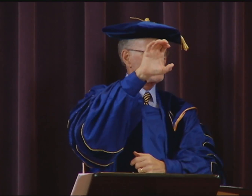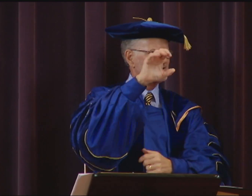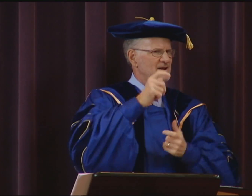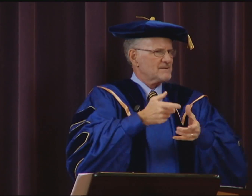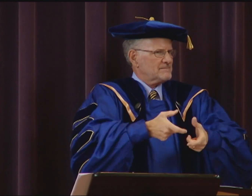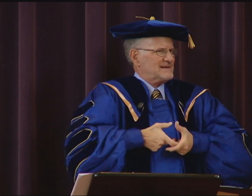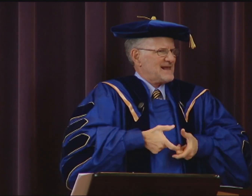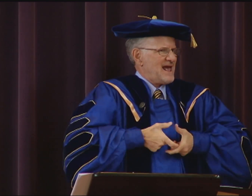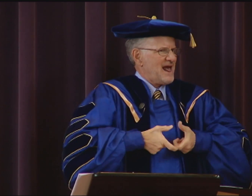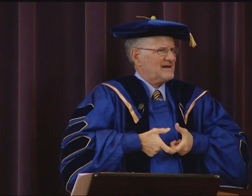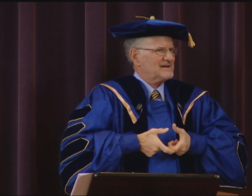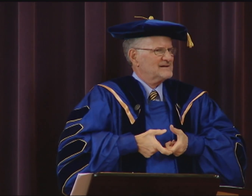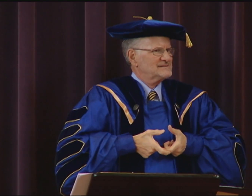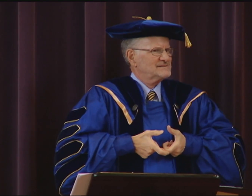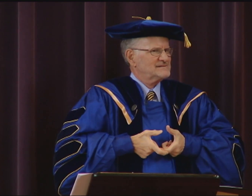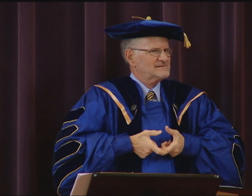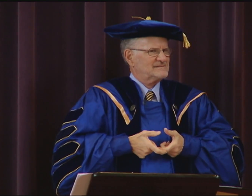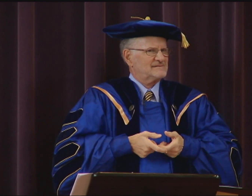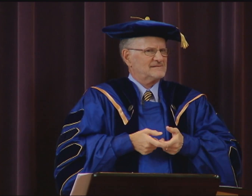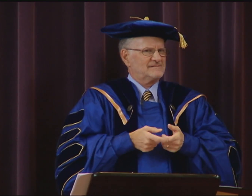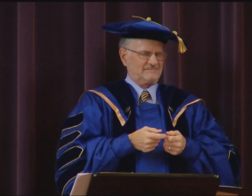We have to date given out 300 medallions.